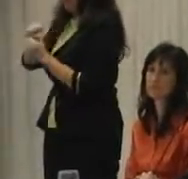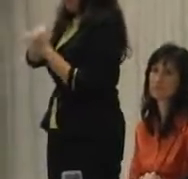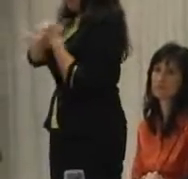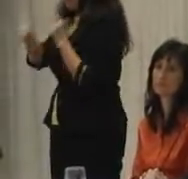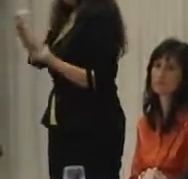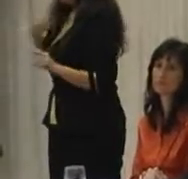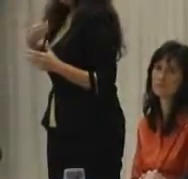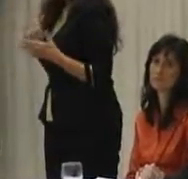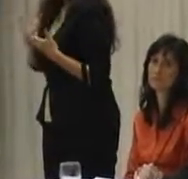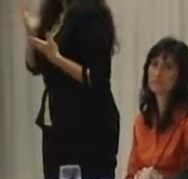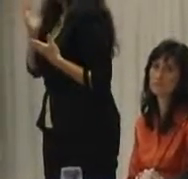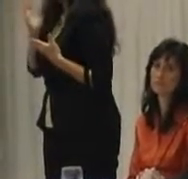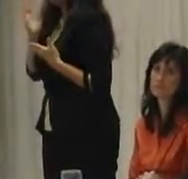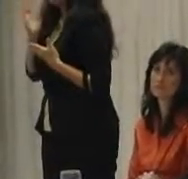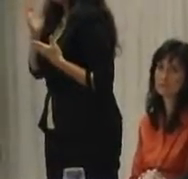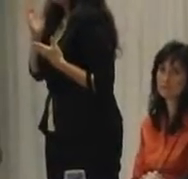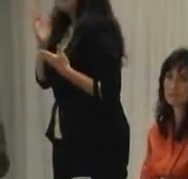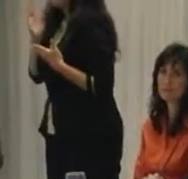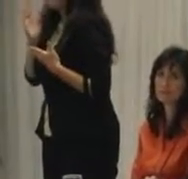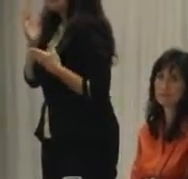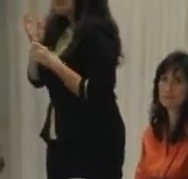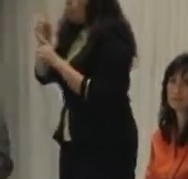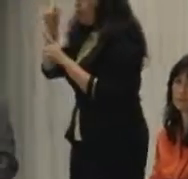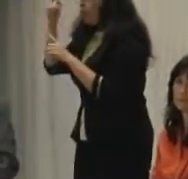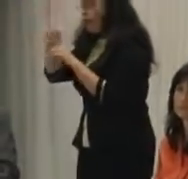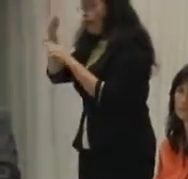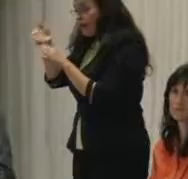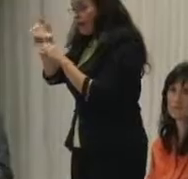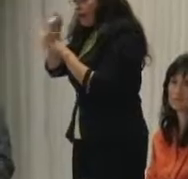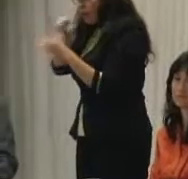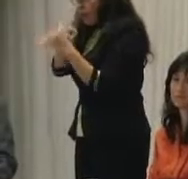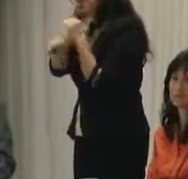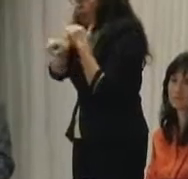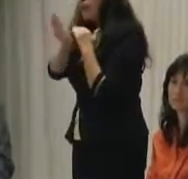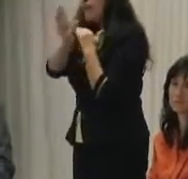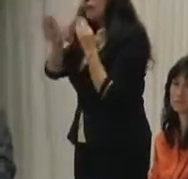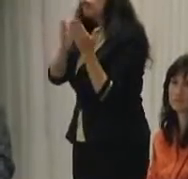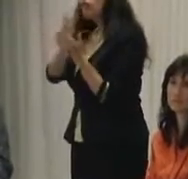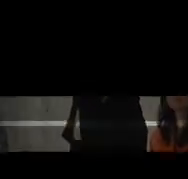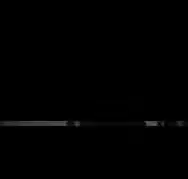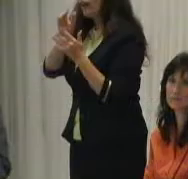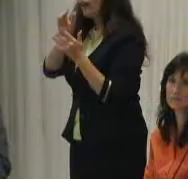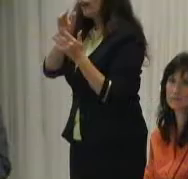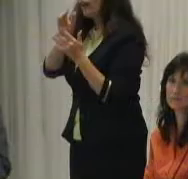rights. Two, a person one day before they're born should have the same rights as one